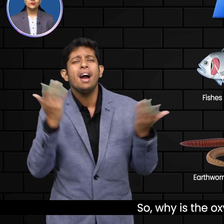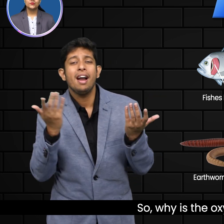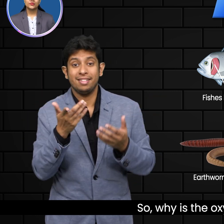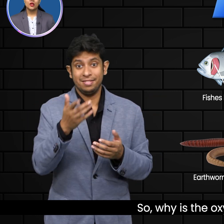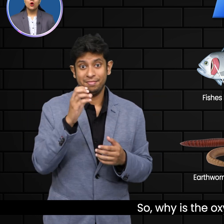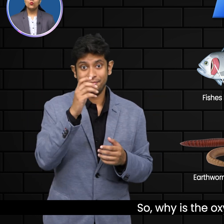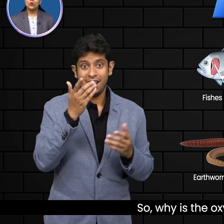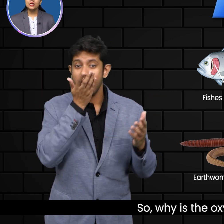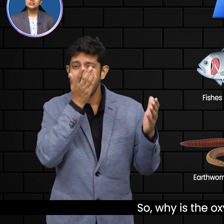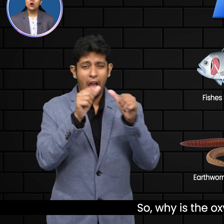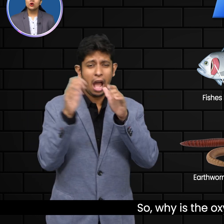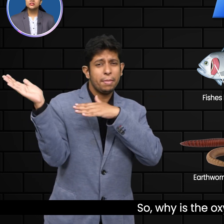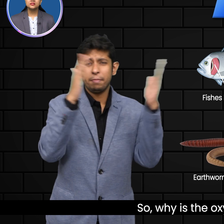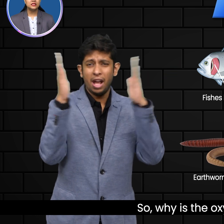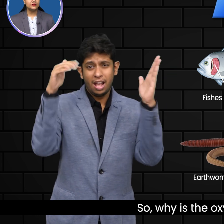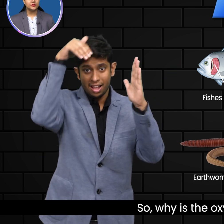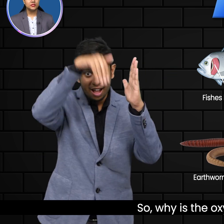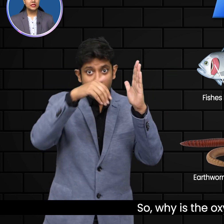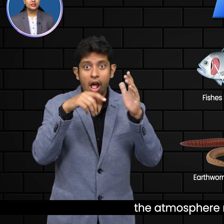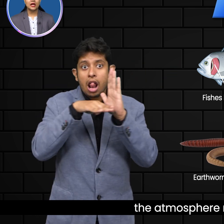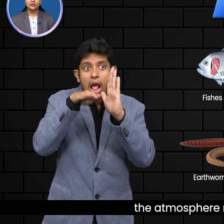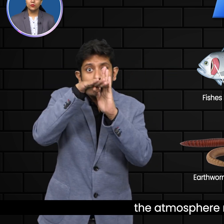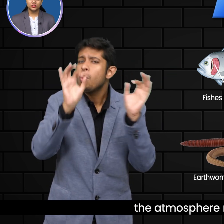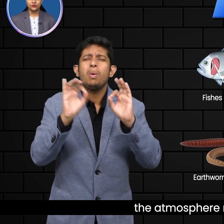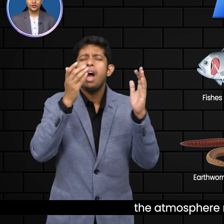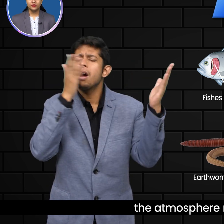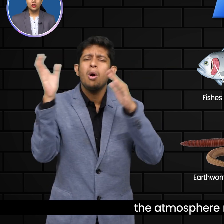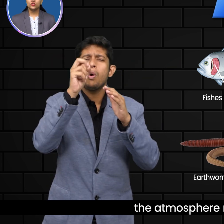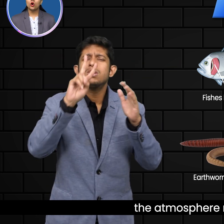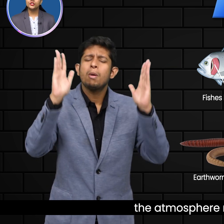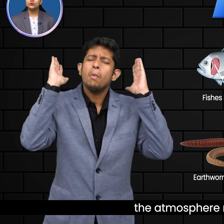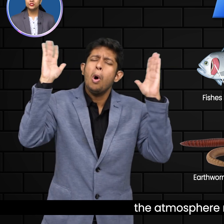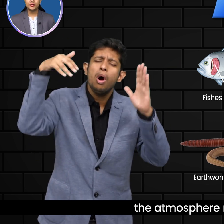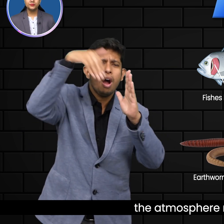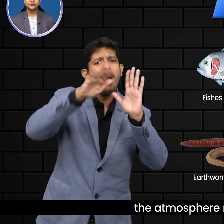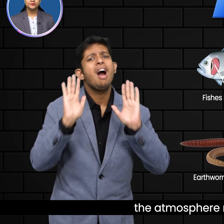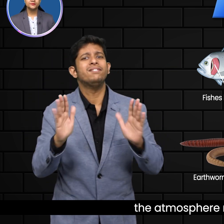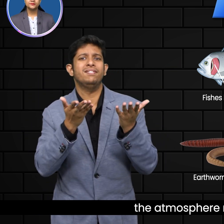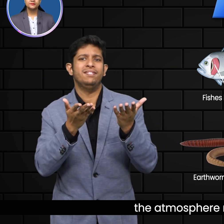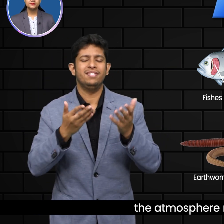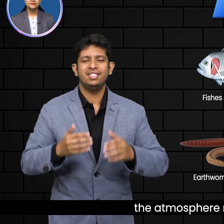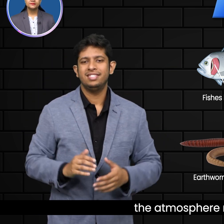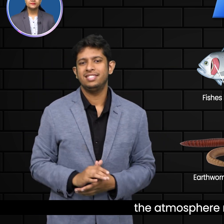So, why is the oxygen level in the atmosphere not used up?